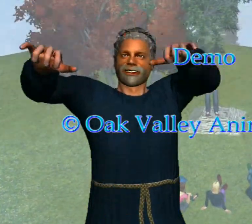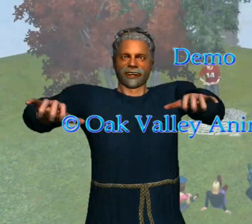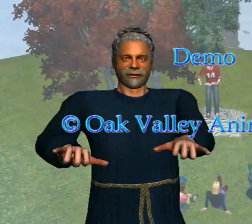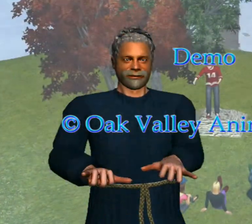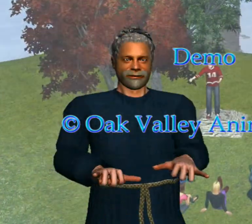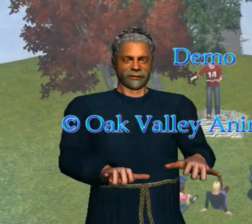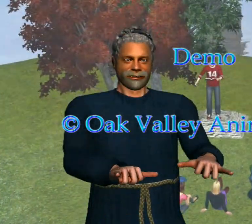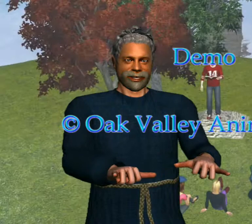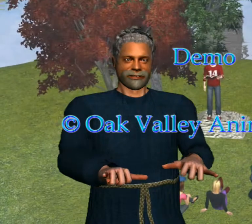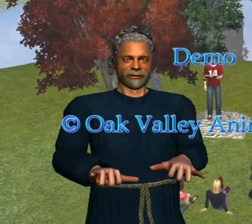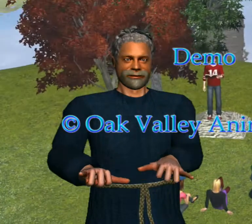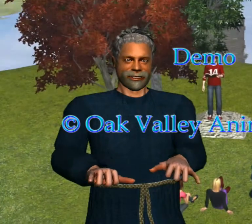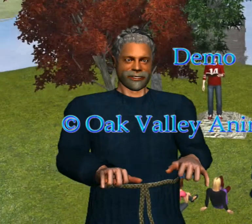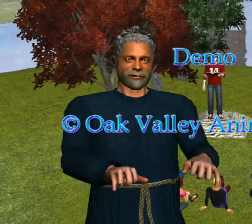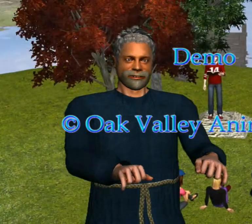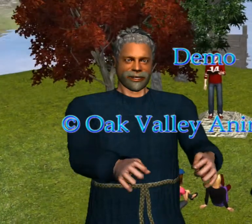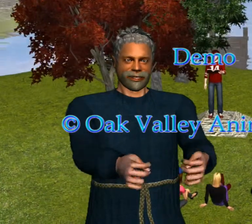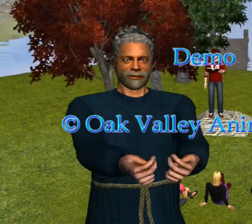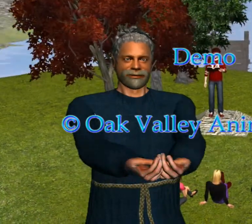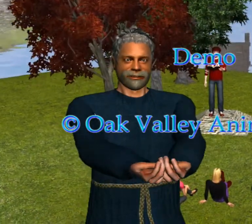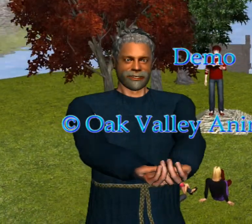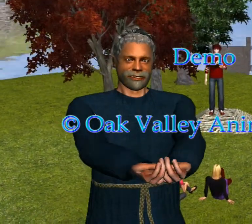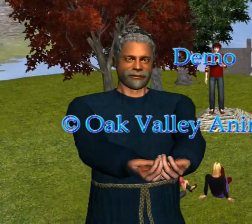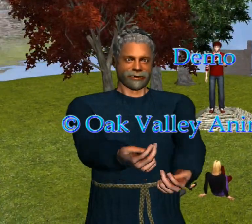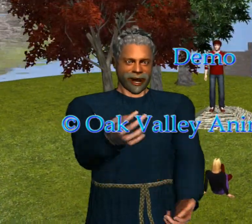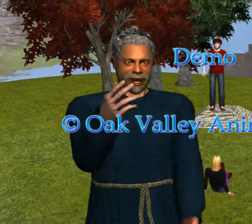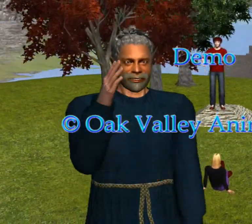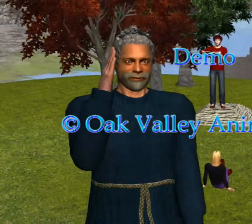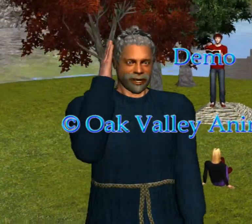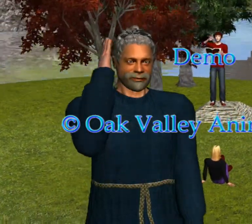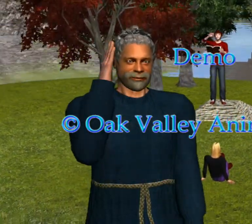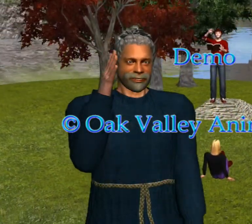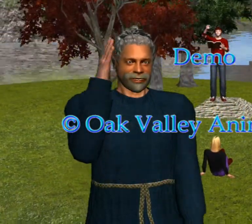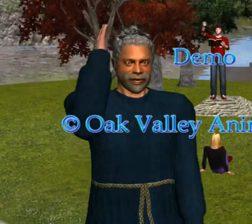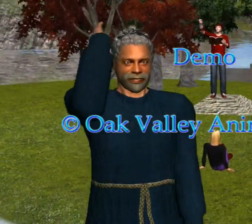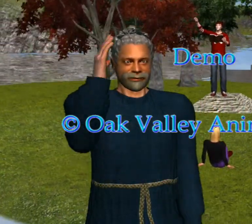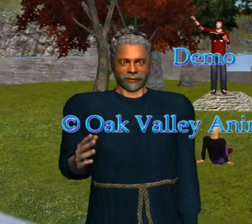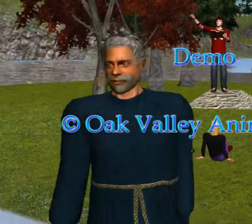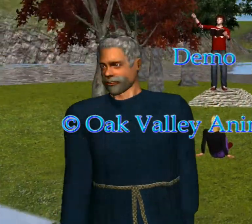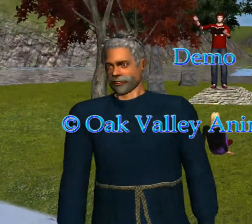children away, like he did old Noah long ago.